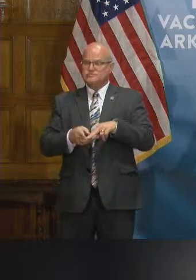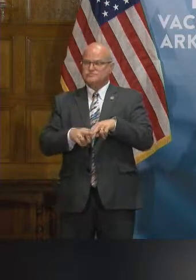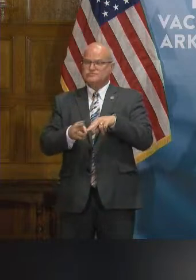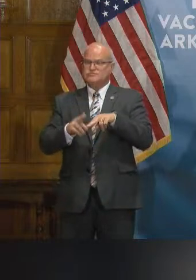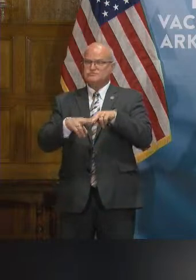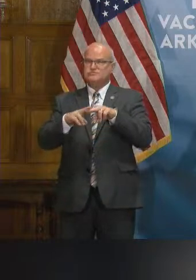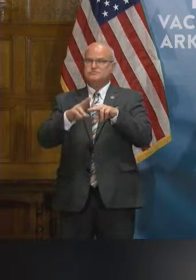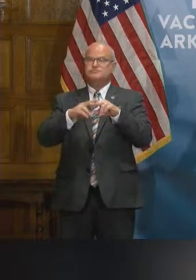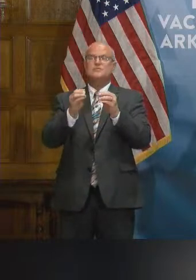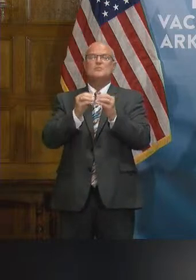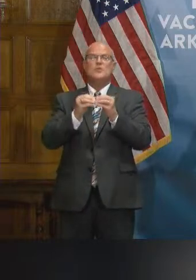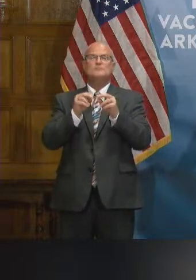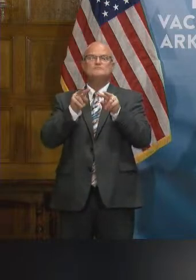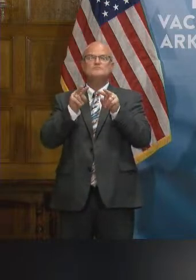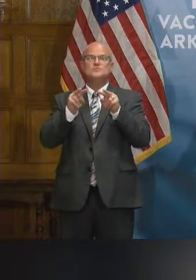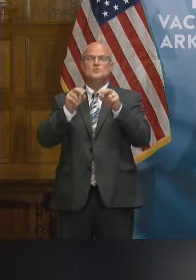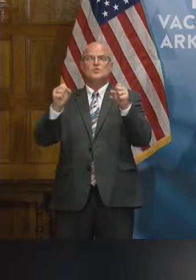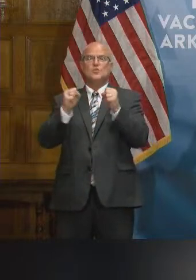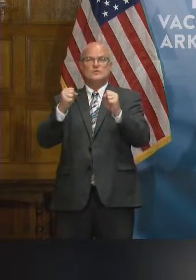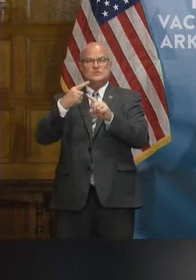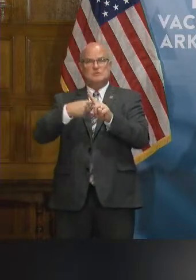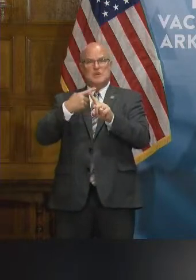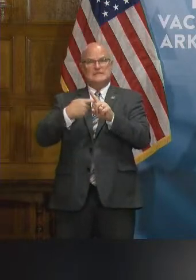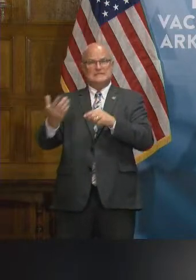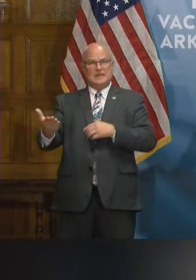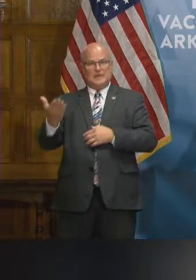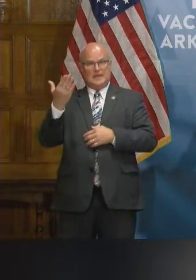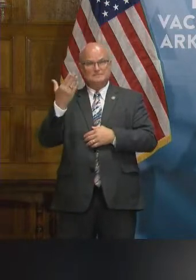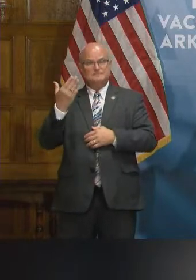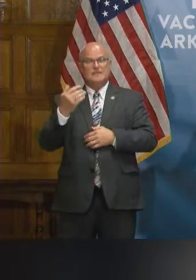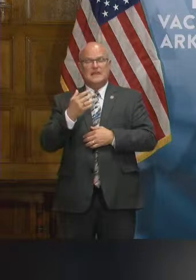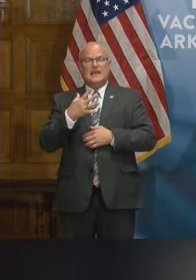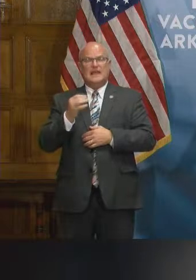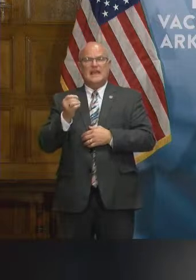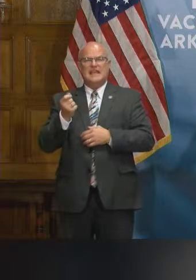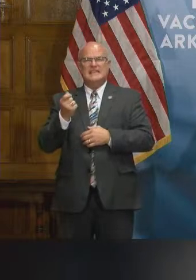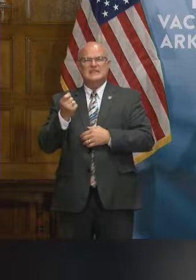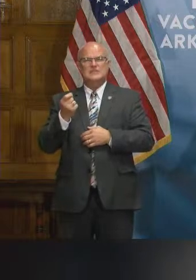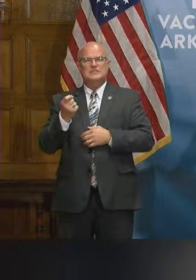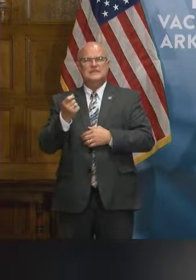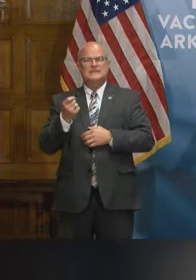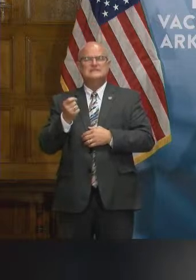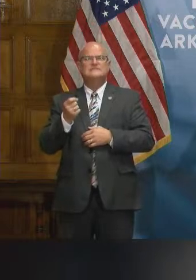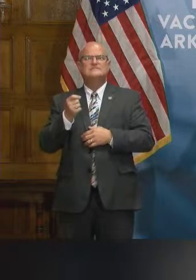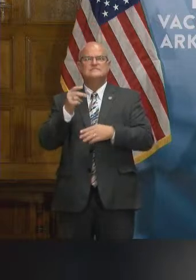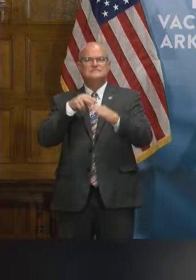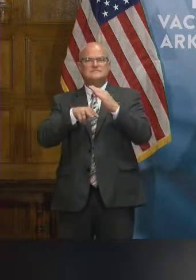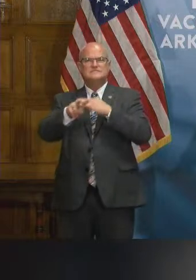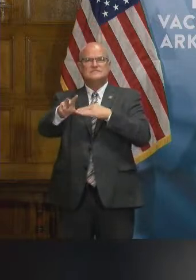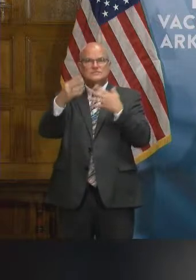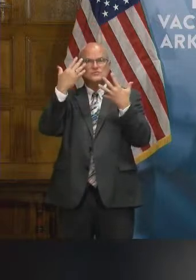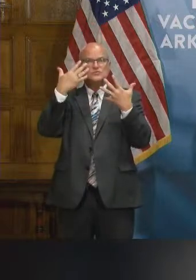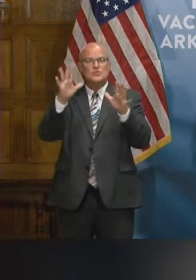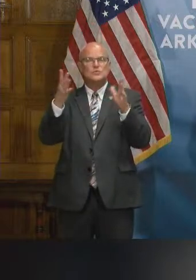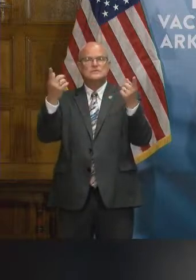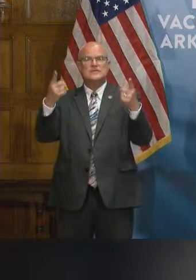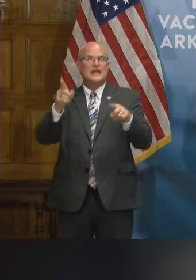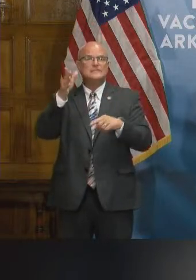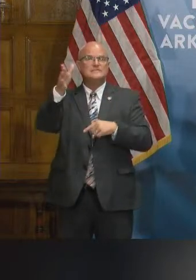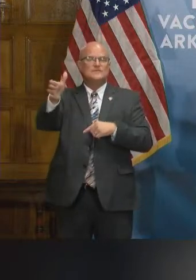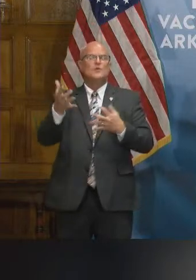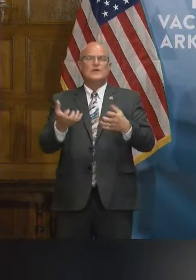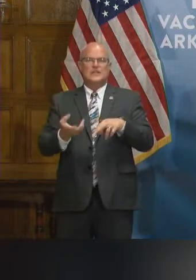that as we look toward the winter months coming and a little bit of the unknown. We certainly want to increase